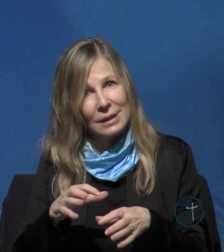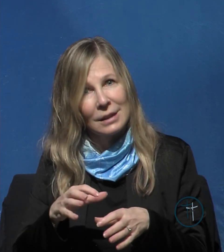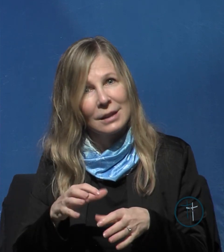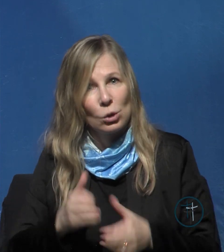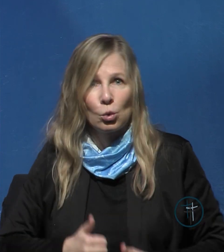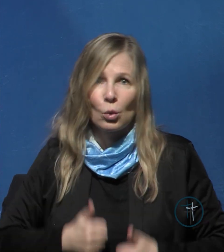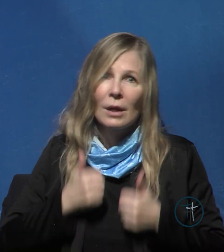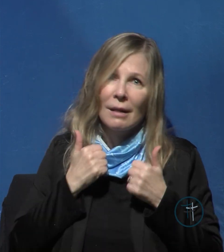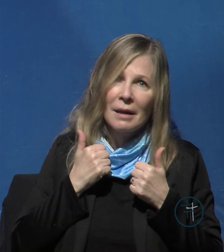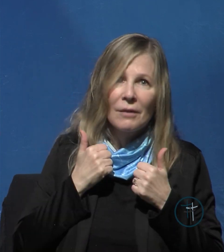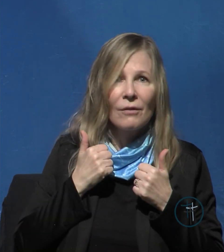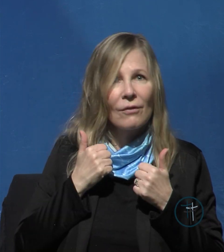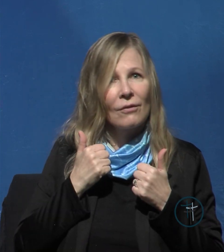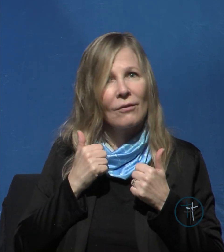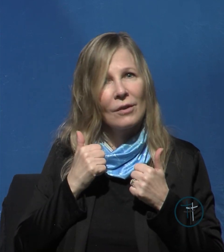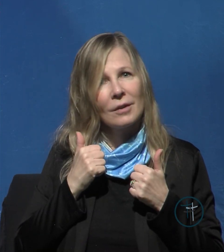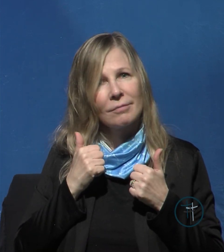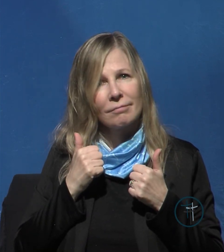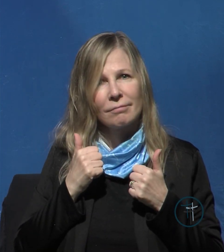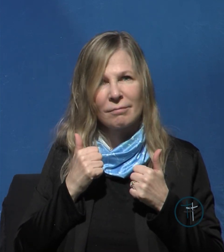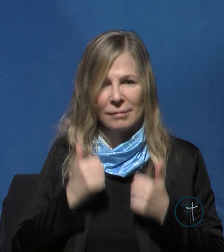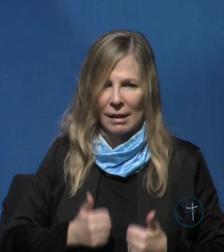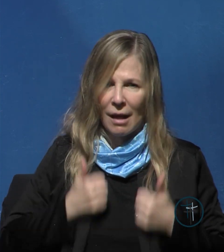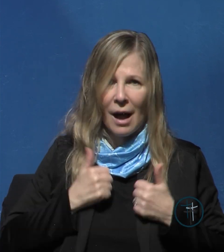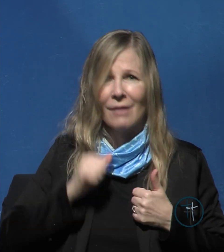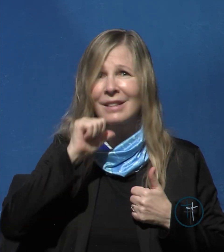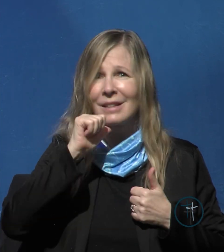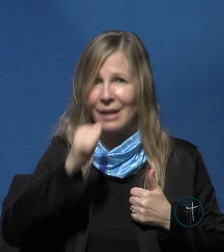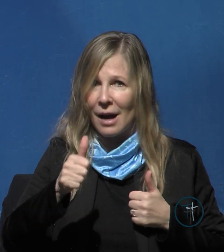to live selfless lives.